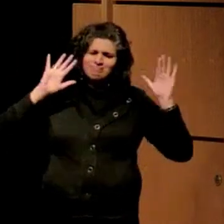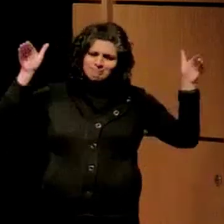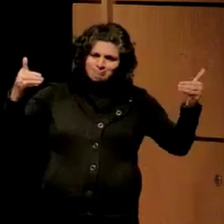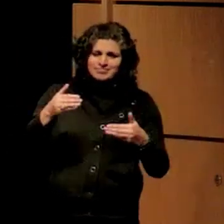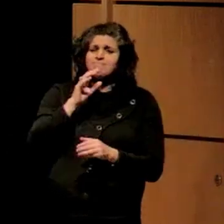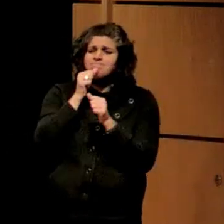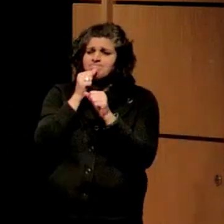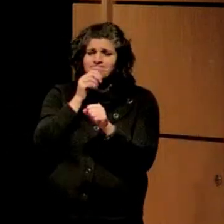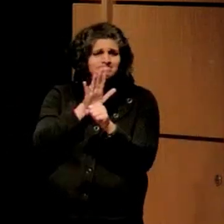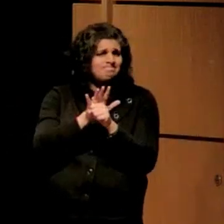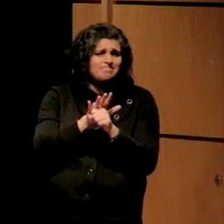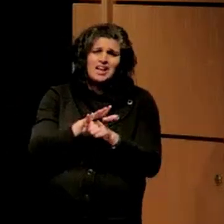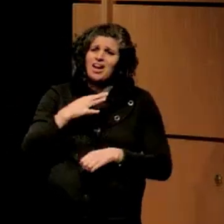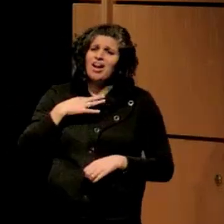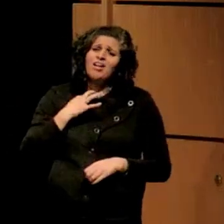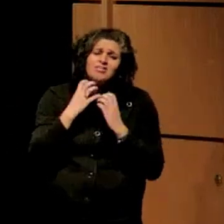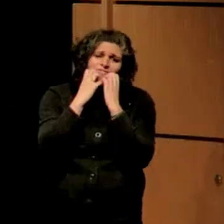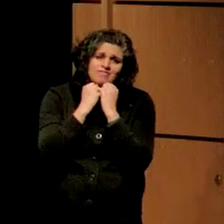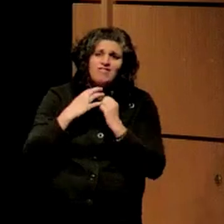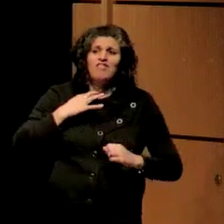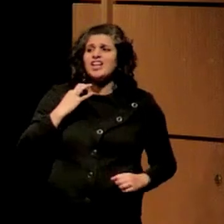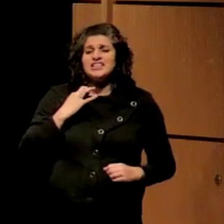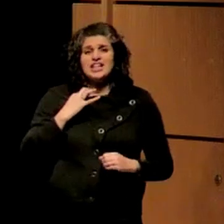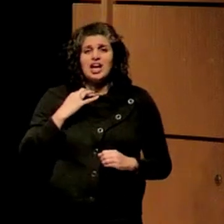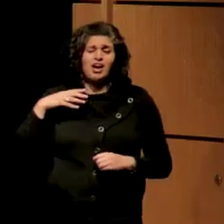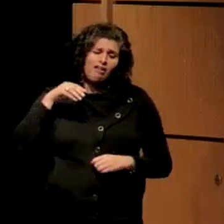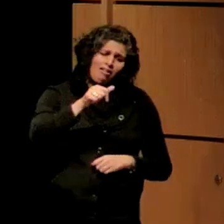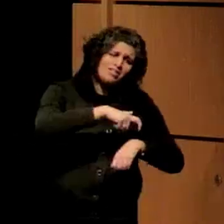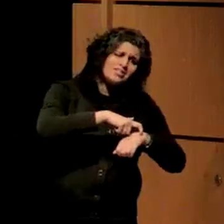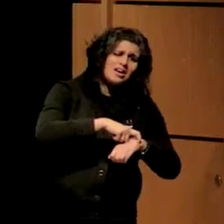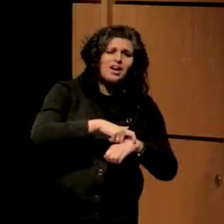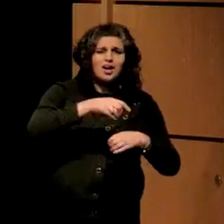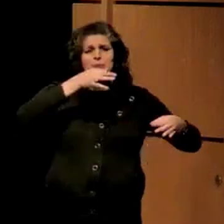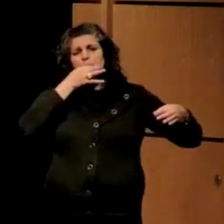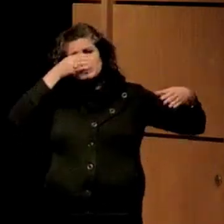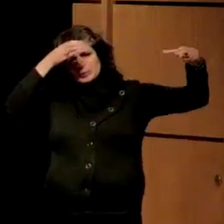volunteers who are not strangers to giving their time and expertise to the museum.